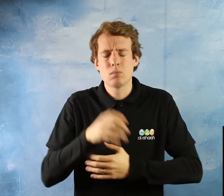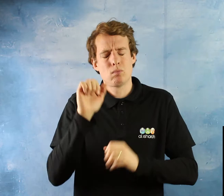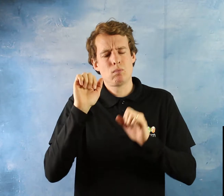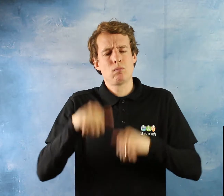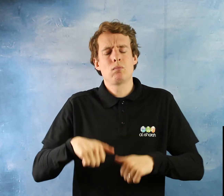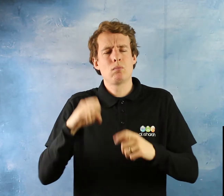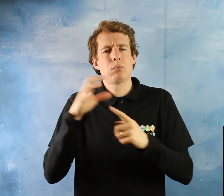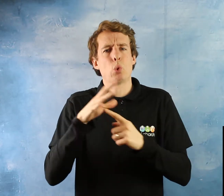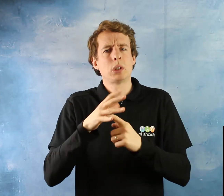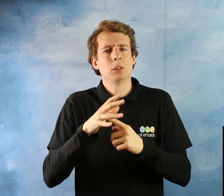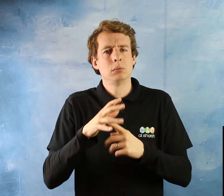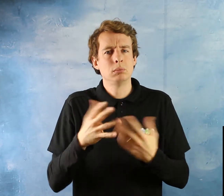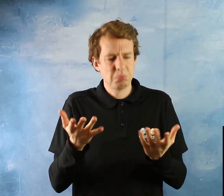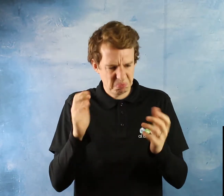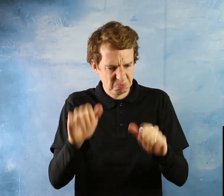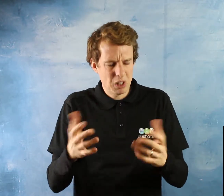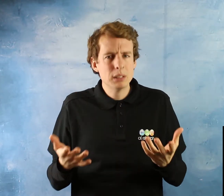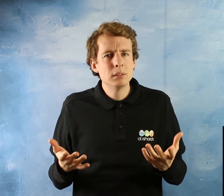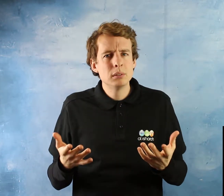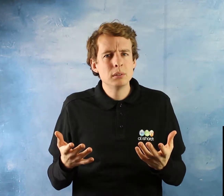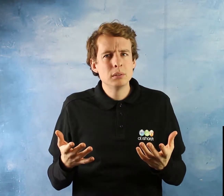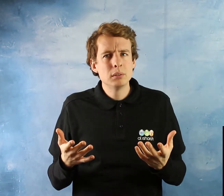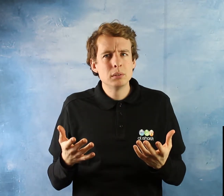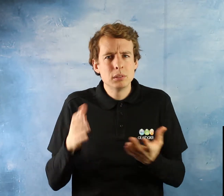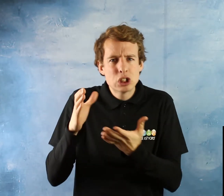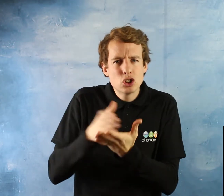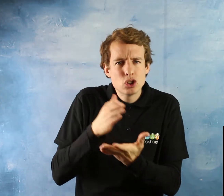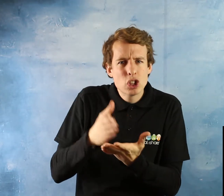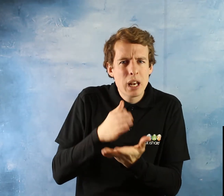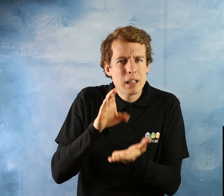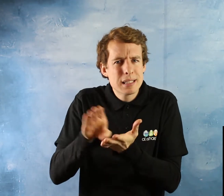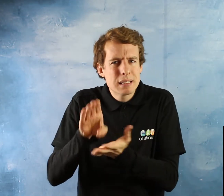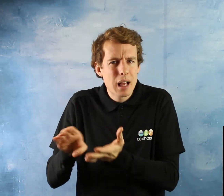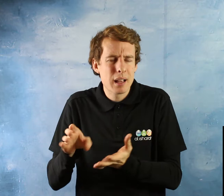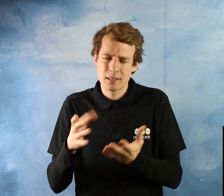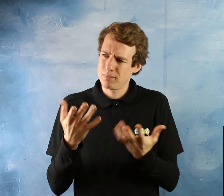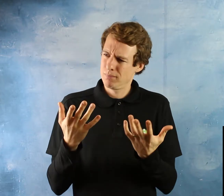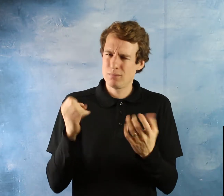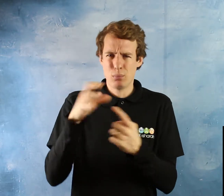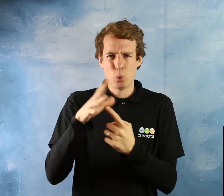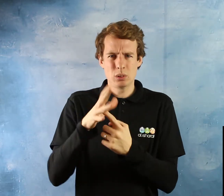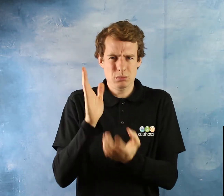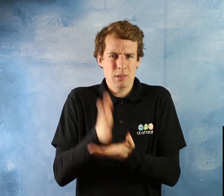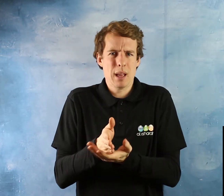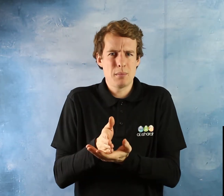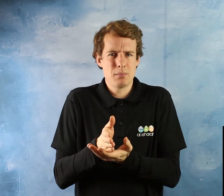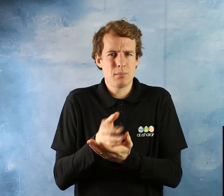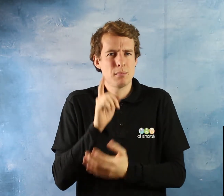important. But what about these behavior, dealing, conduct with each other? We